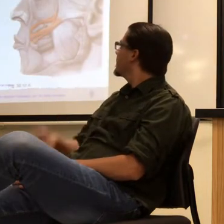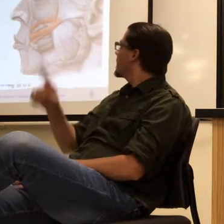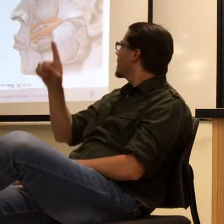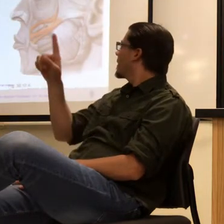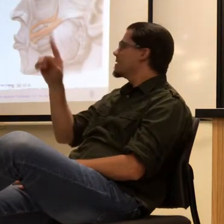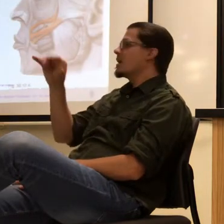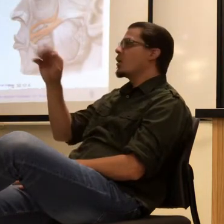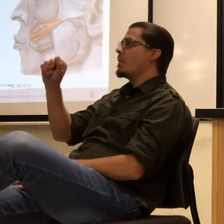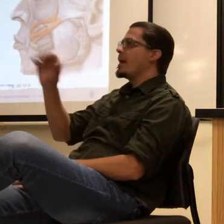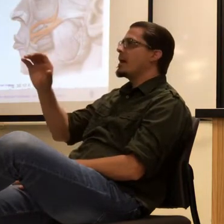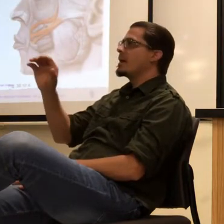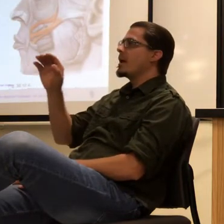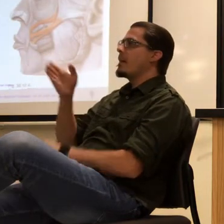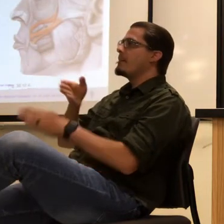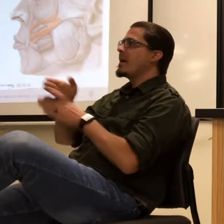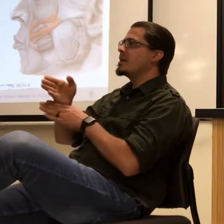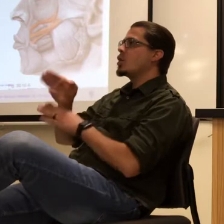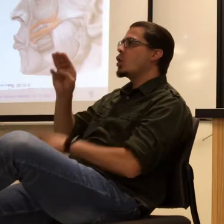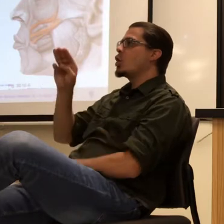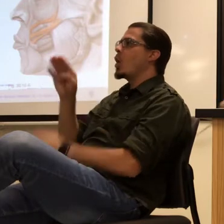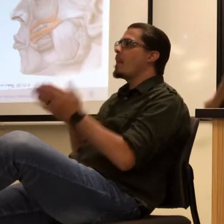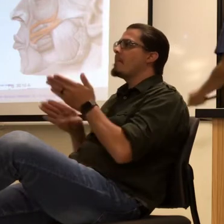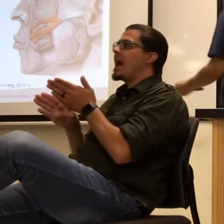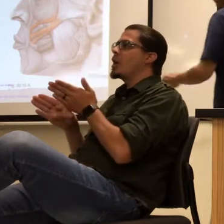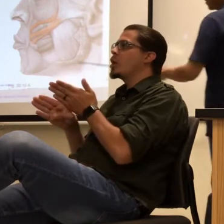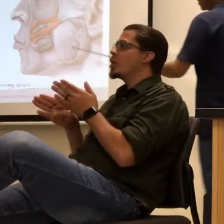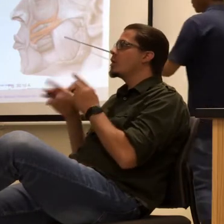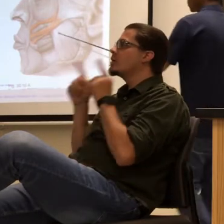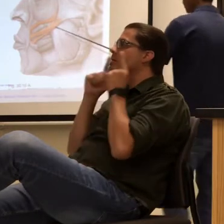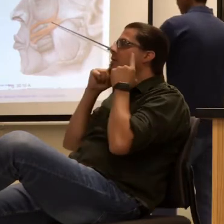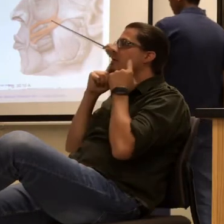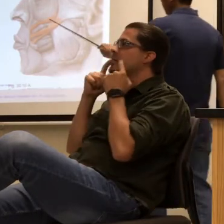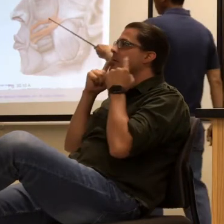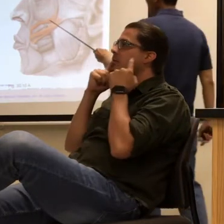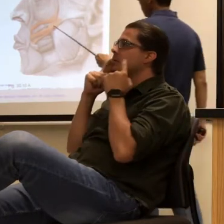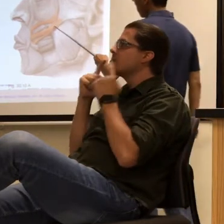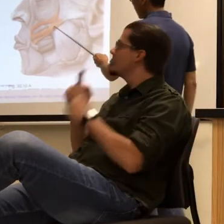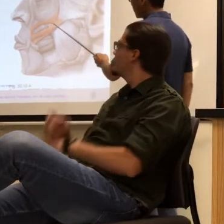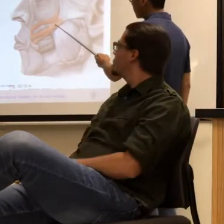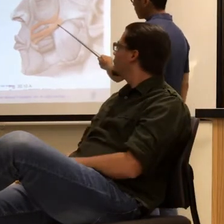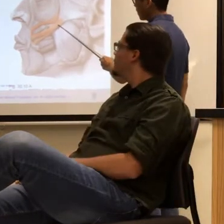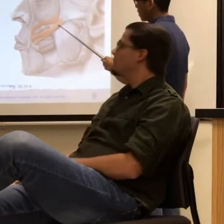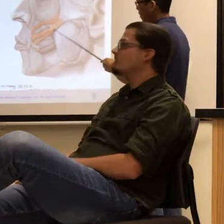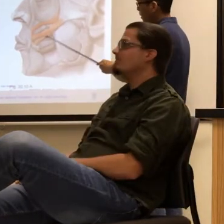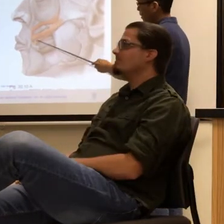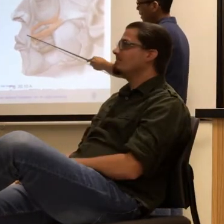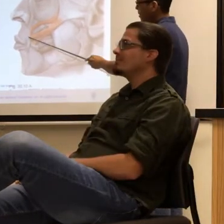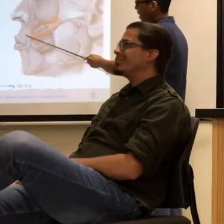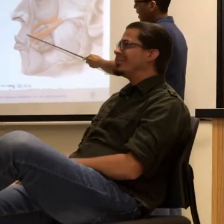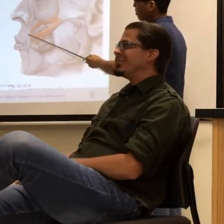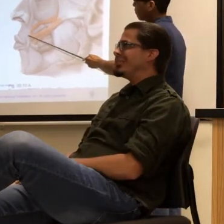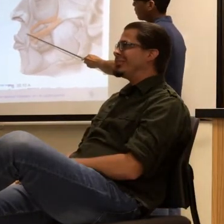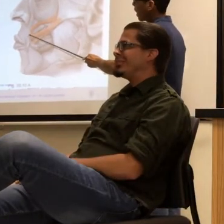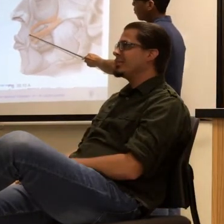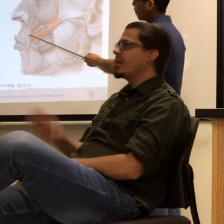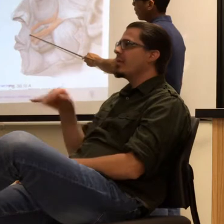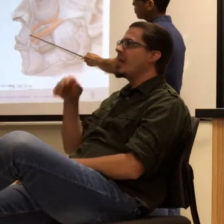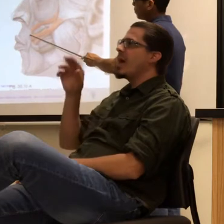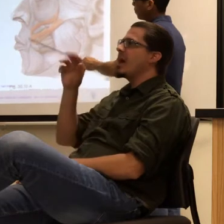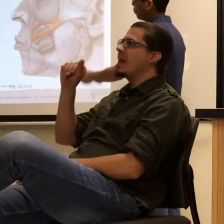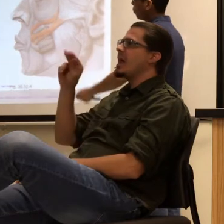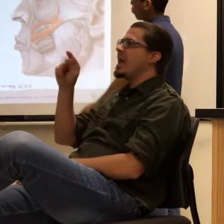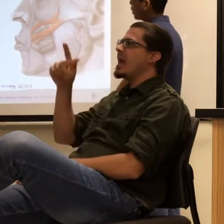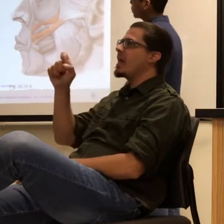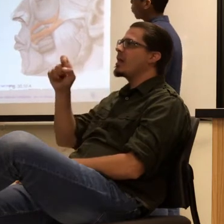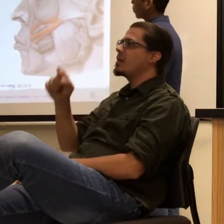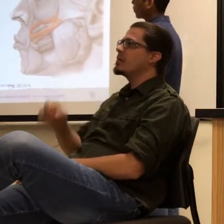Zygomaticus, major and minor. Minors are superior. There's the minor, there's the major. Basically, it gets the angle of your mouth there.